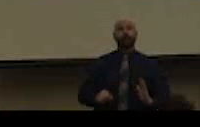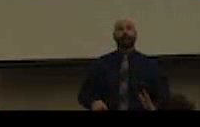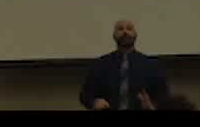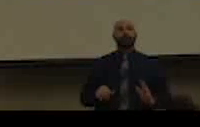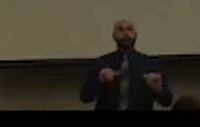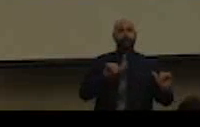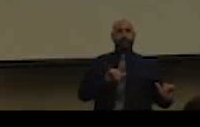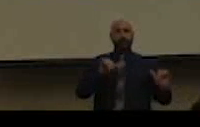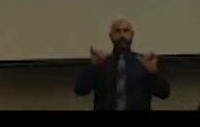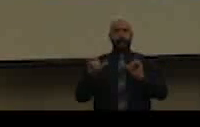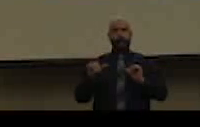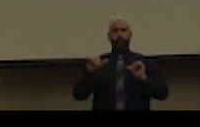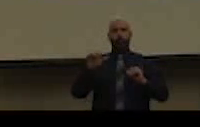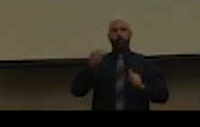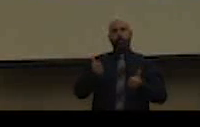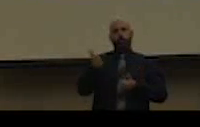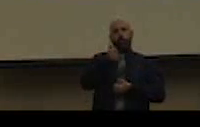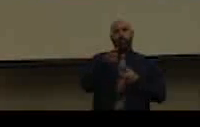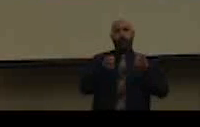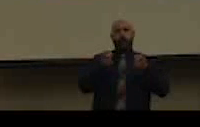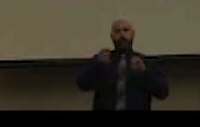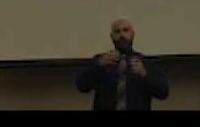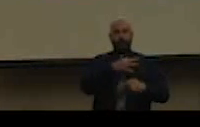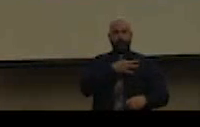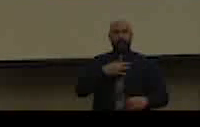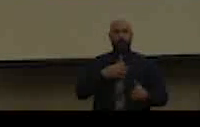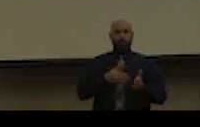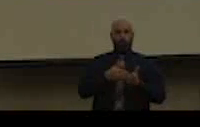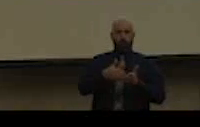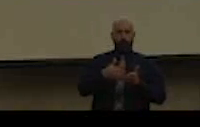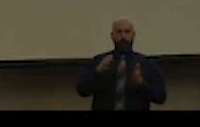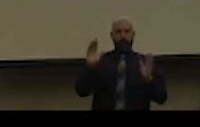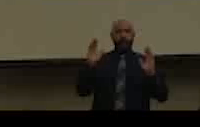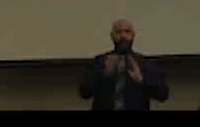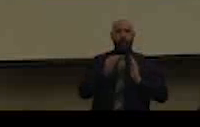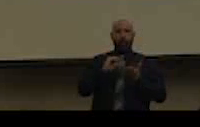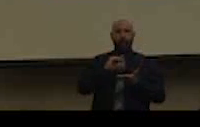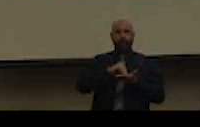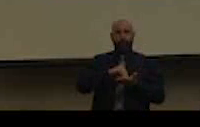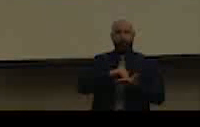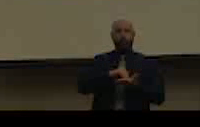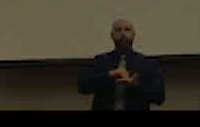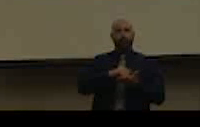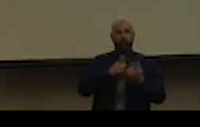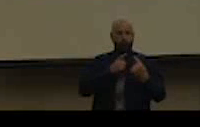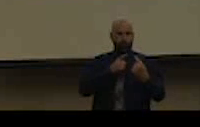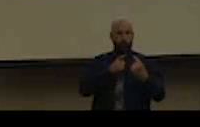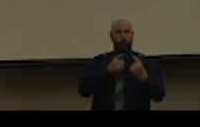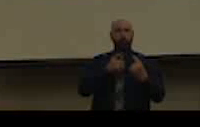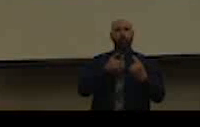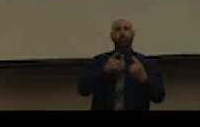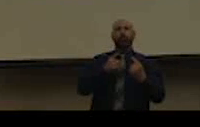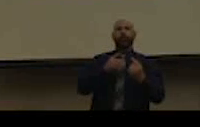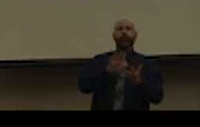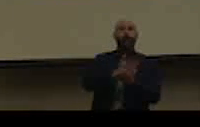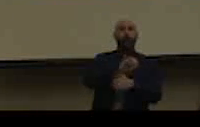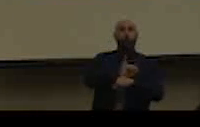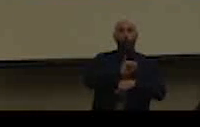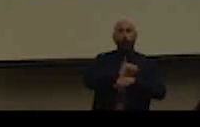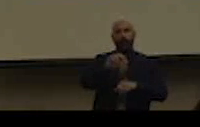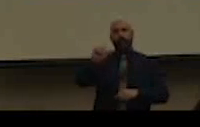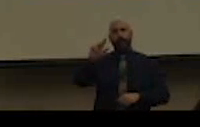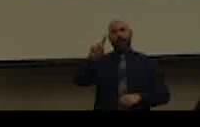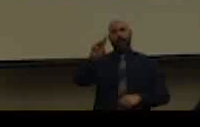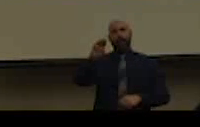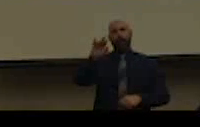administrative staff. So often our smaller centers struggle to be able to do books, paperwork, all the